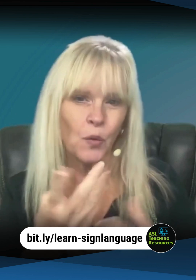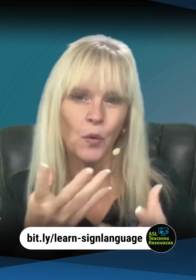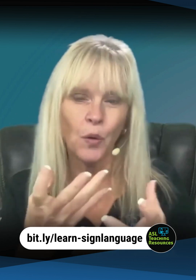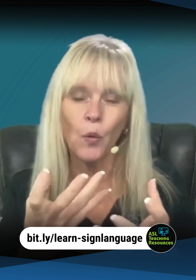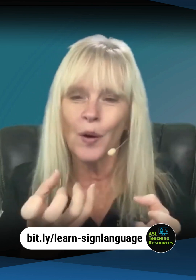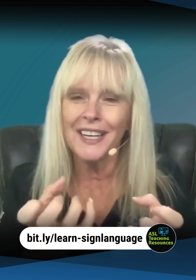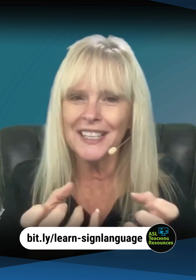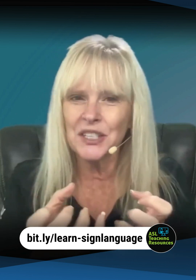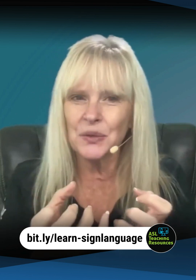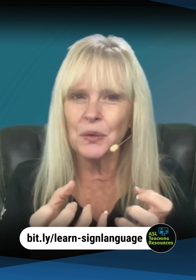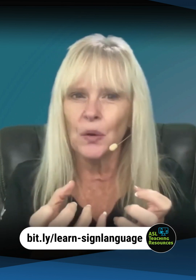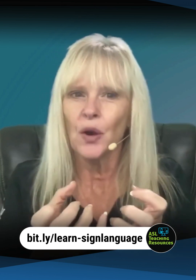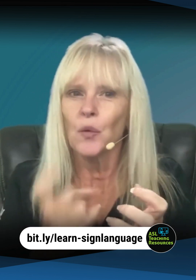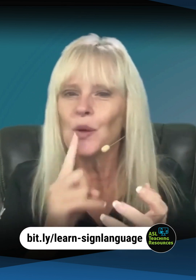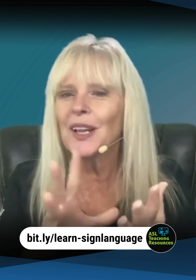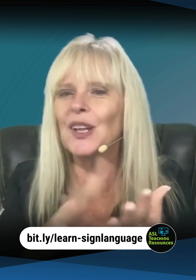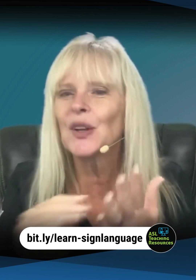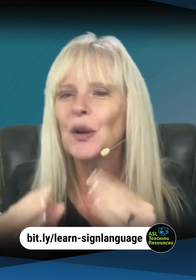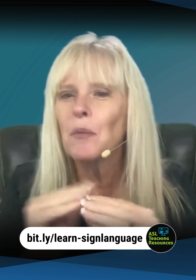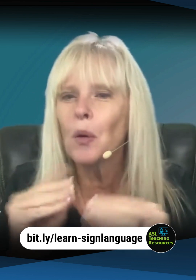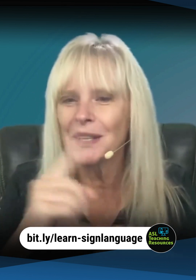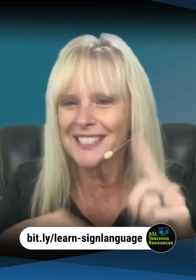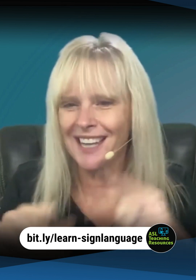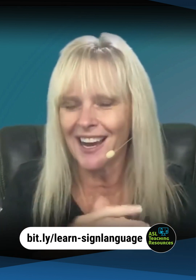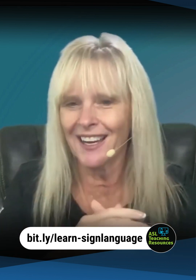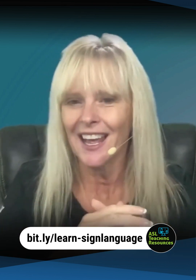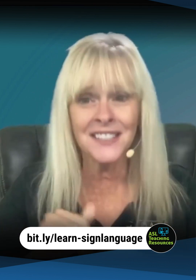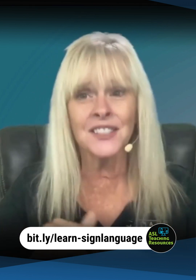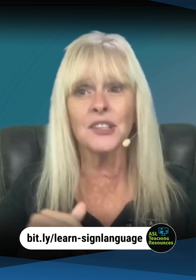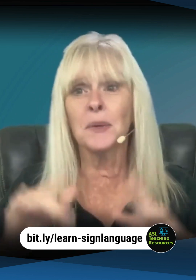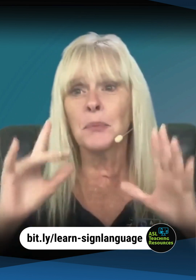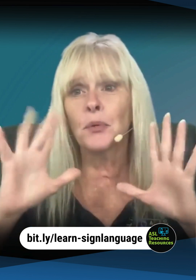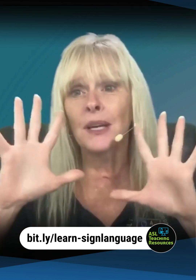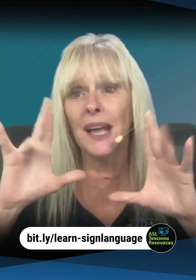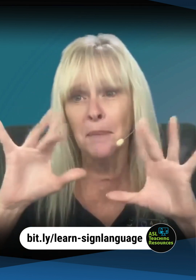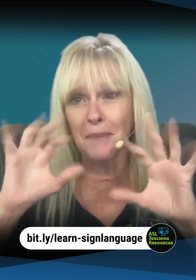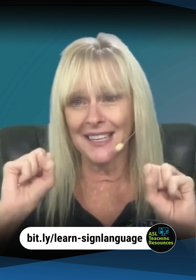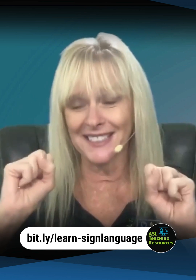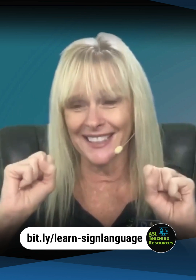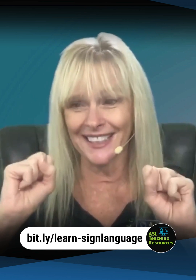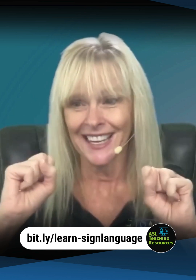wanting to really learn more sign. This is going to be pretty amazing.